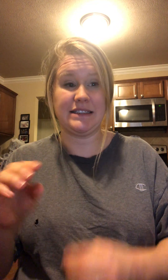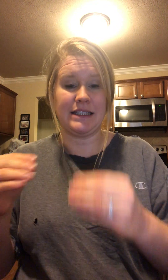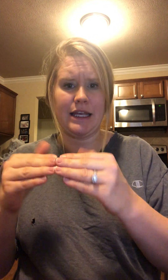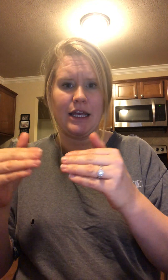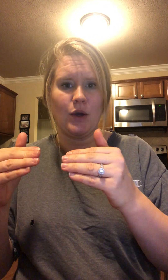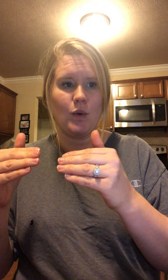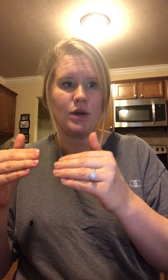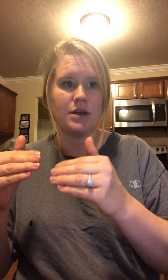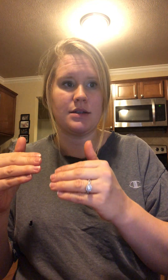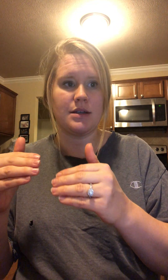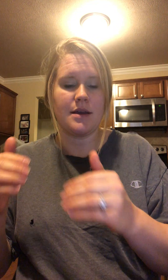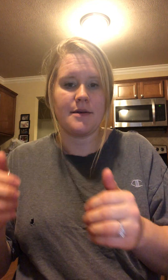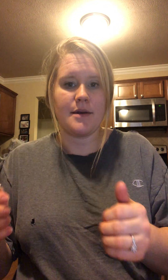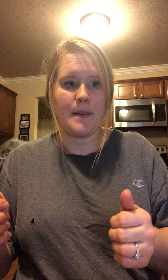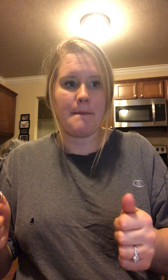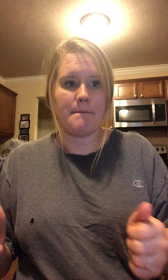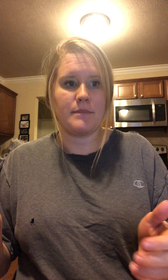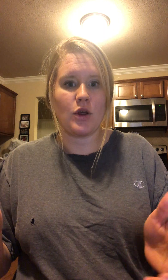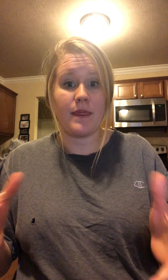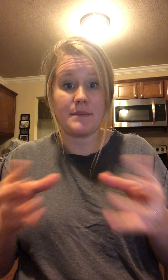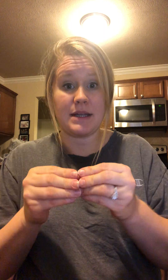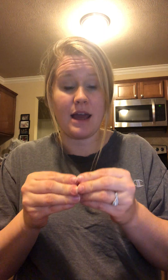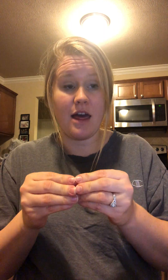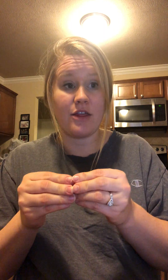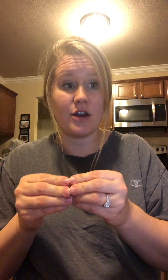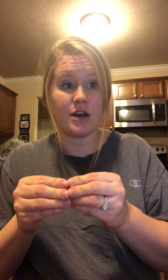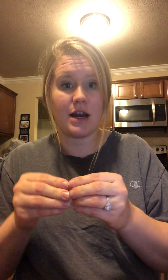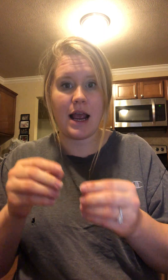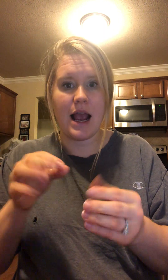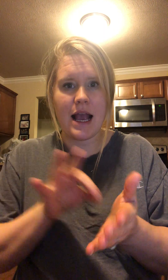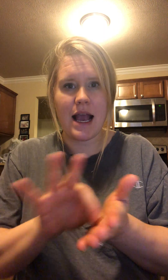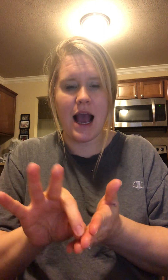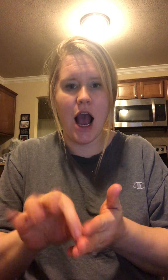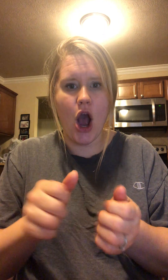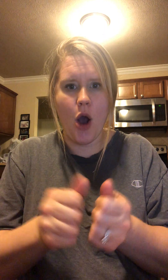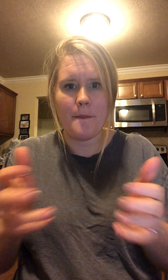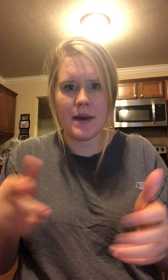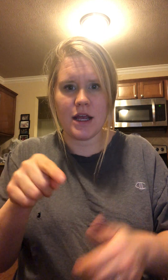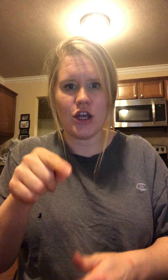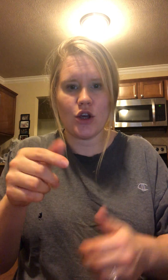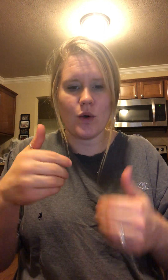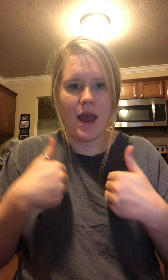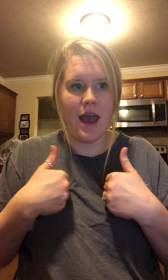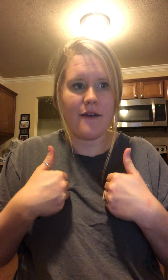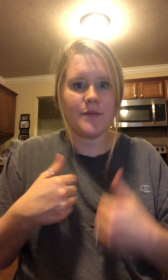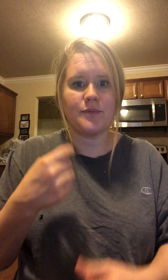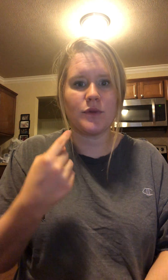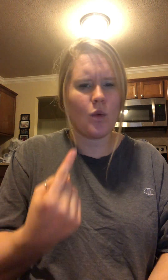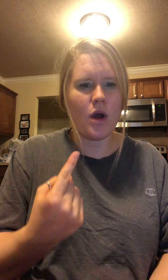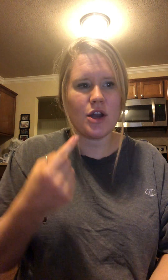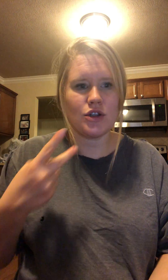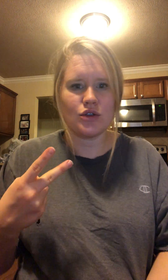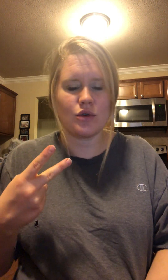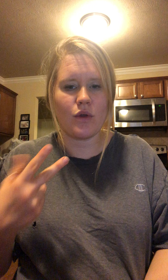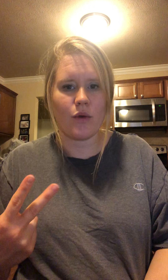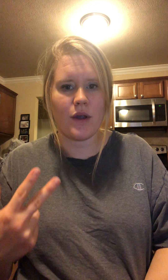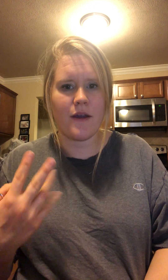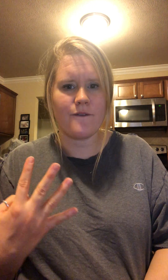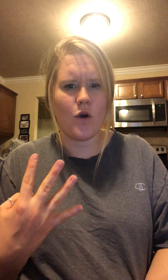Count how many you have. 1, 2, 3, 4, 5, 6, 7,